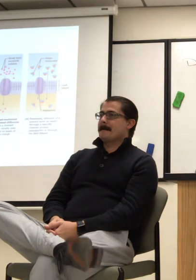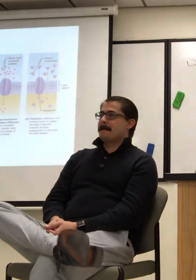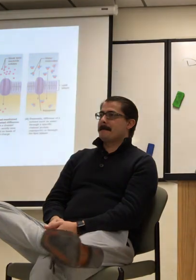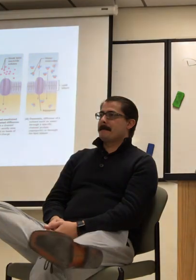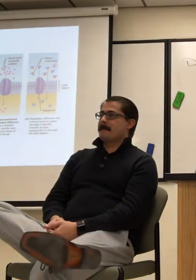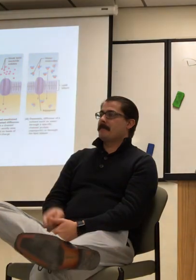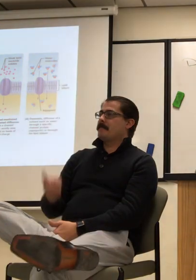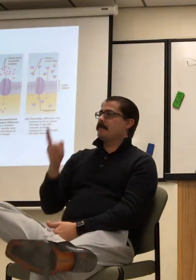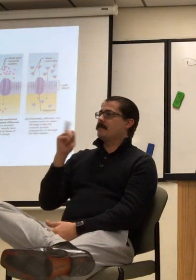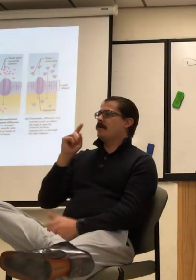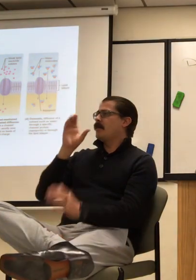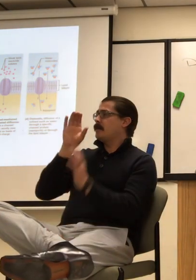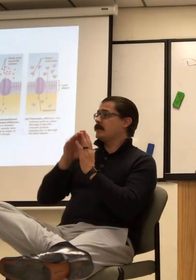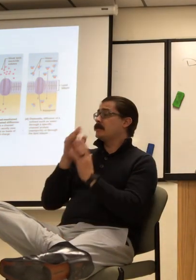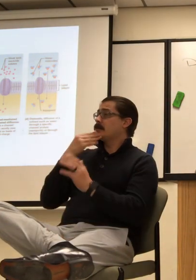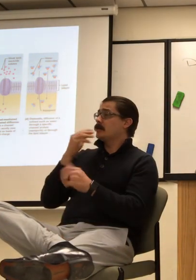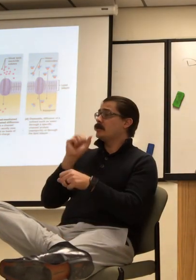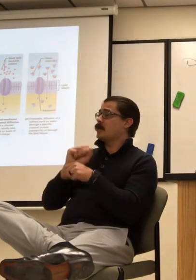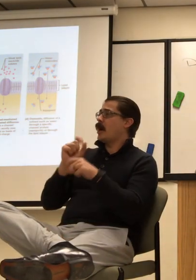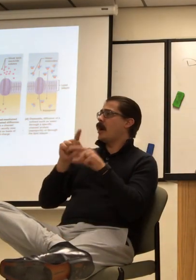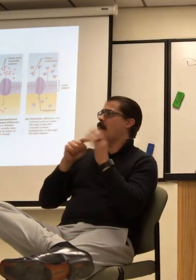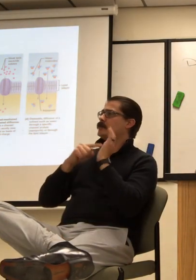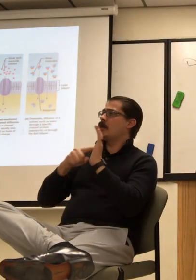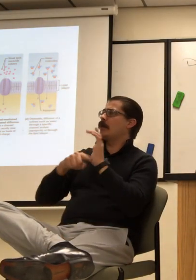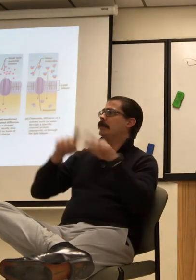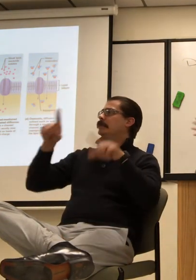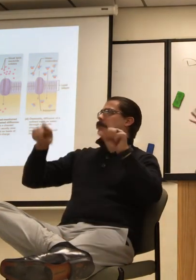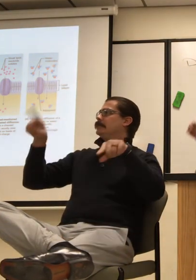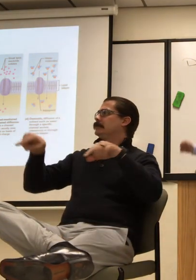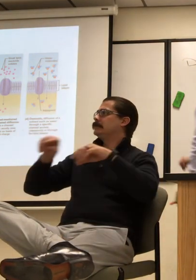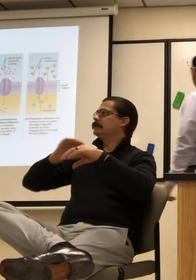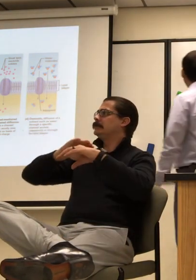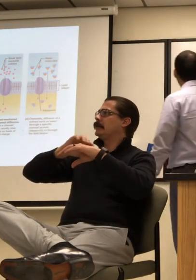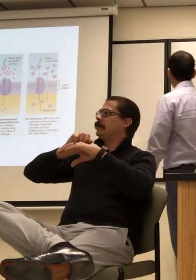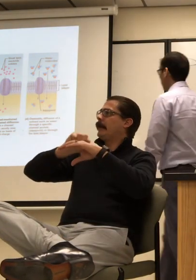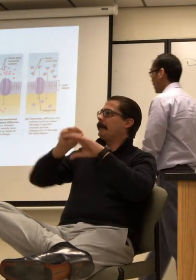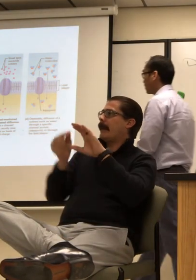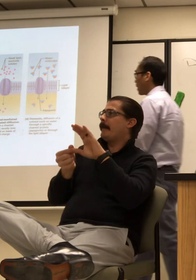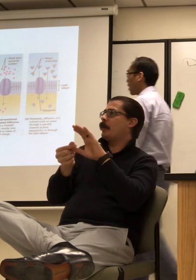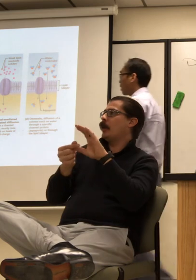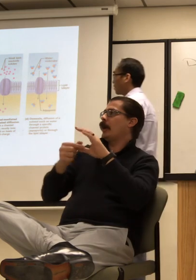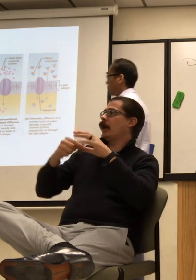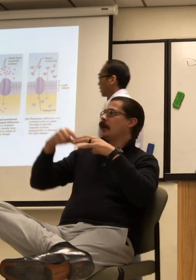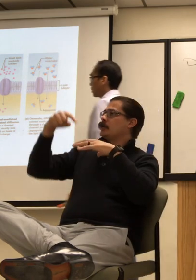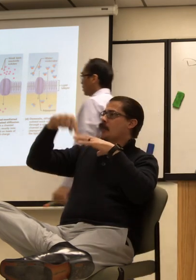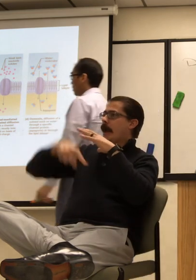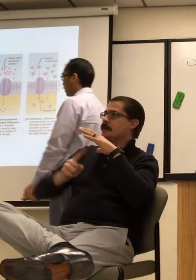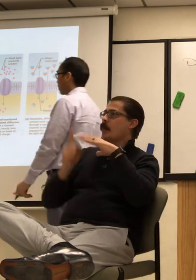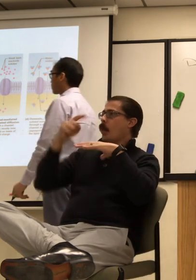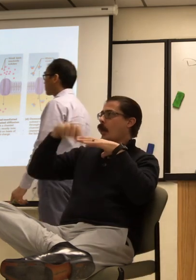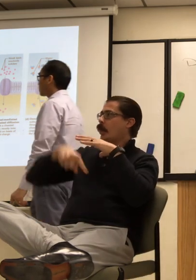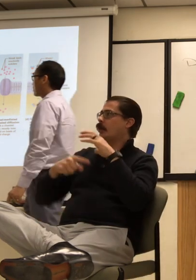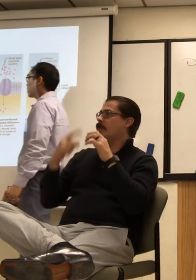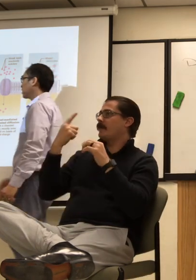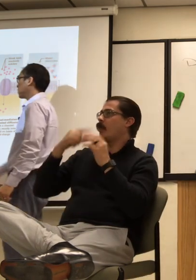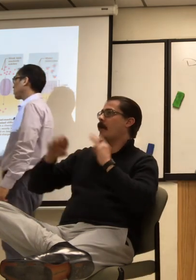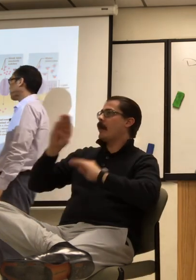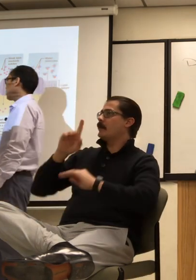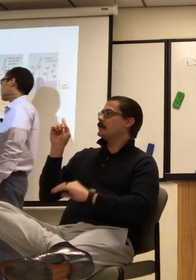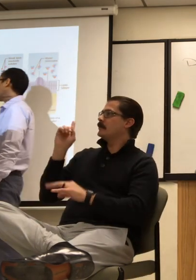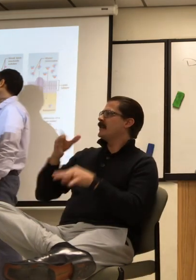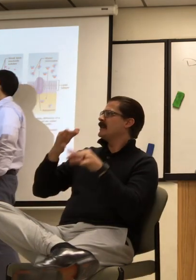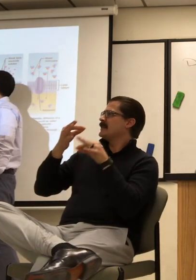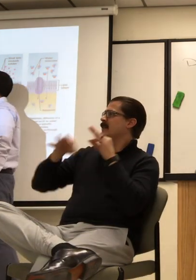This picture does a good job showing all the varieties of membrane transport in biology. Here's